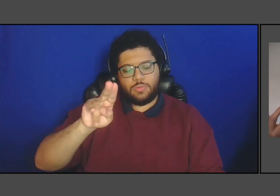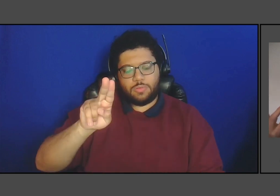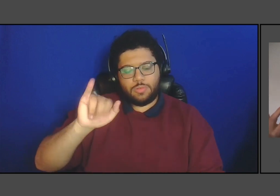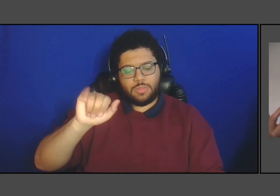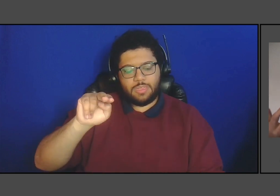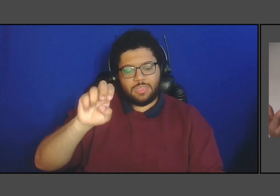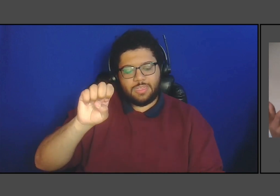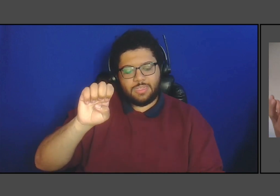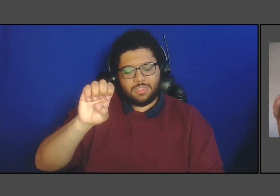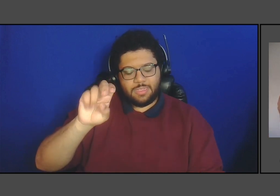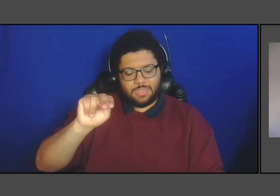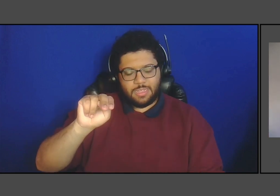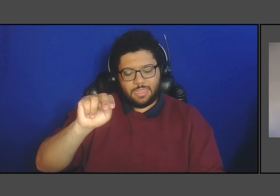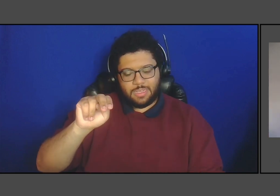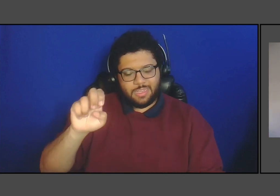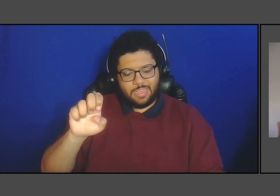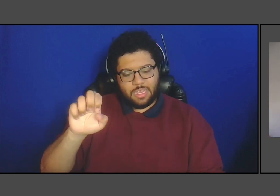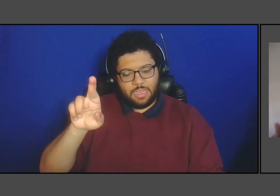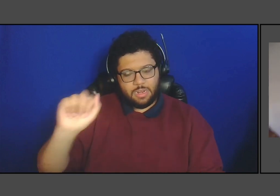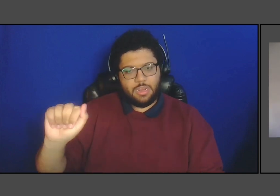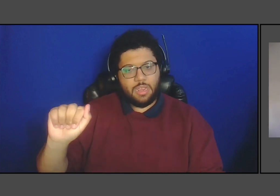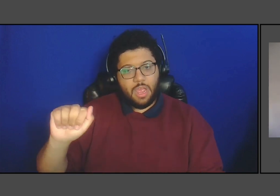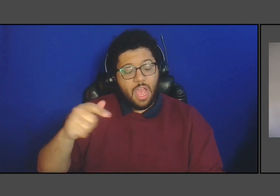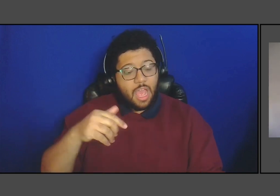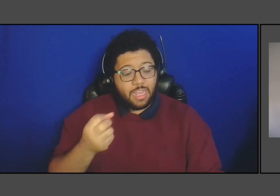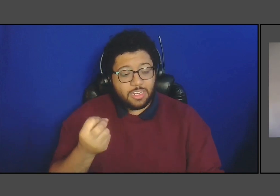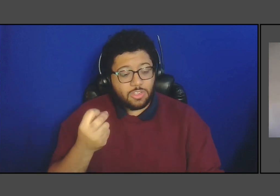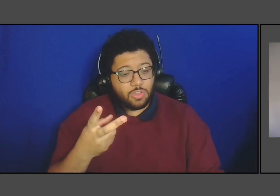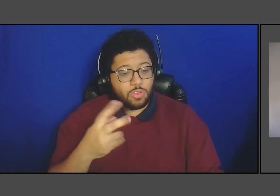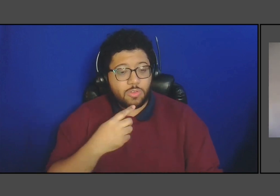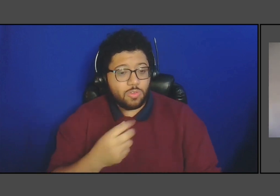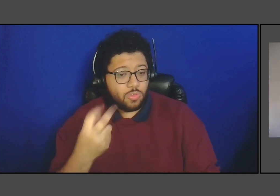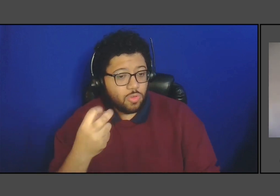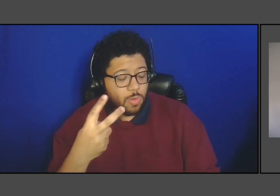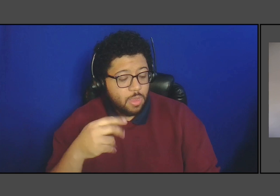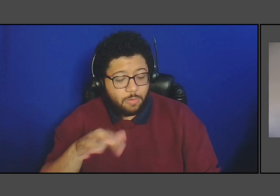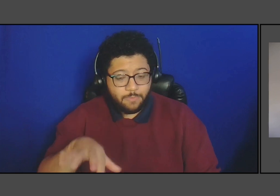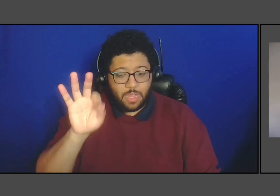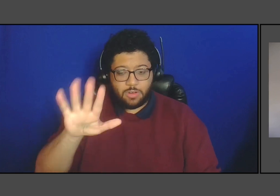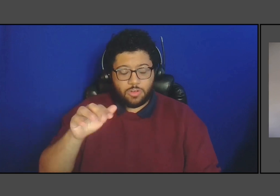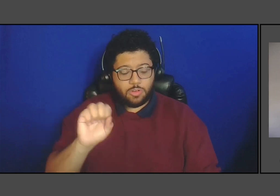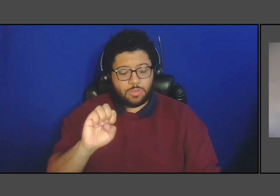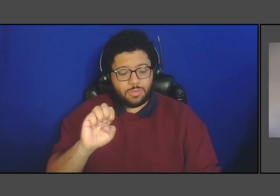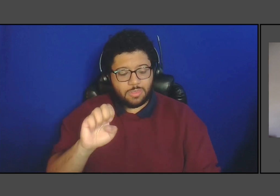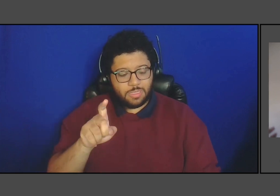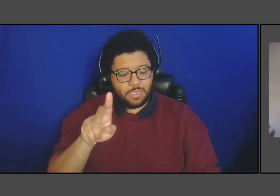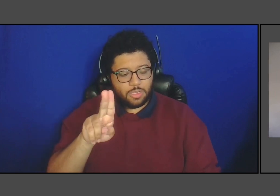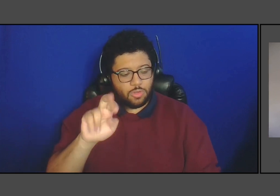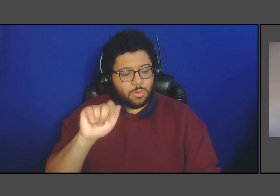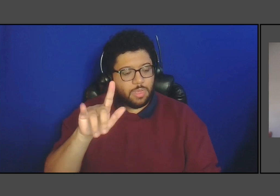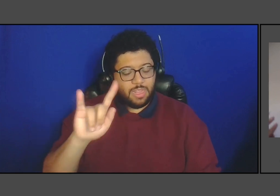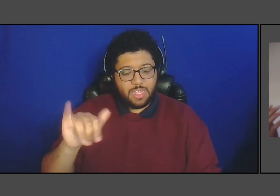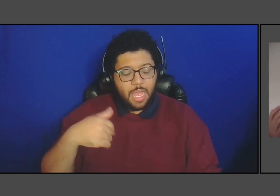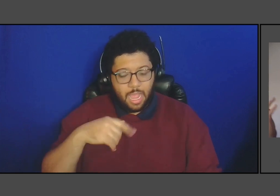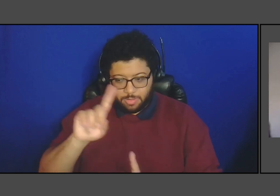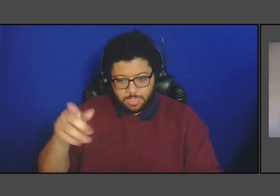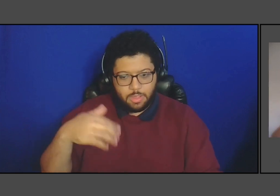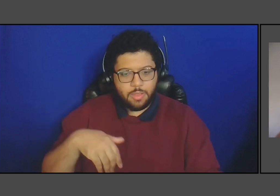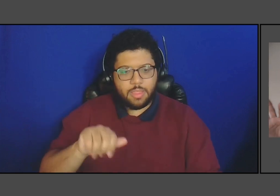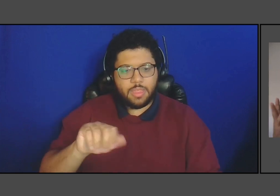her sexuality in New York at the African American Women in Cinema conference. And there was this